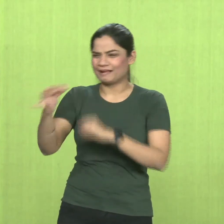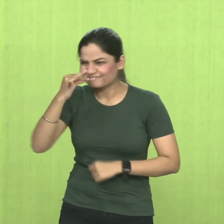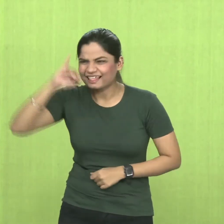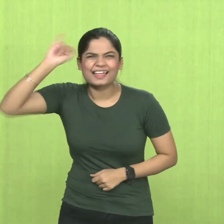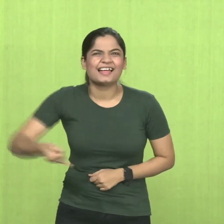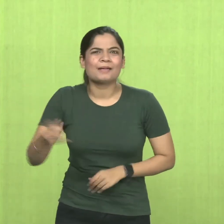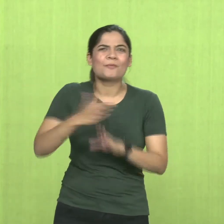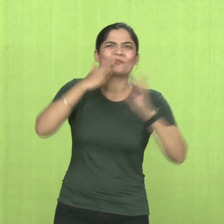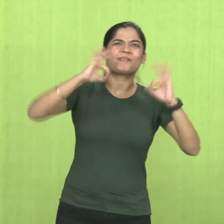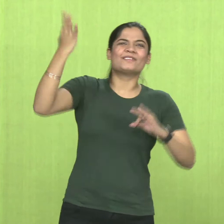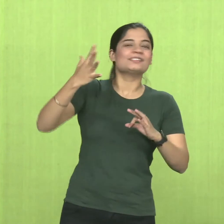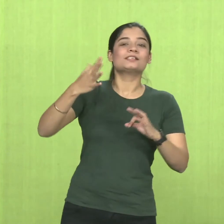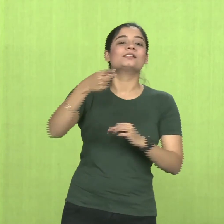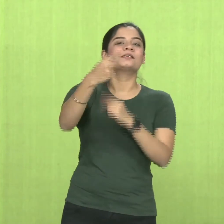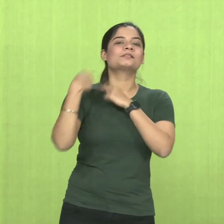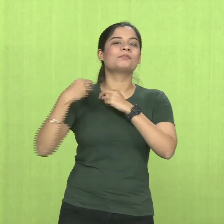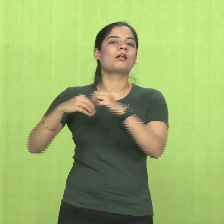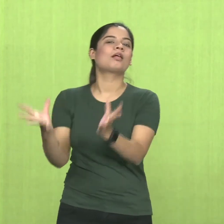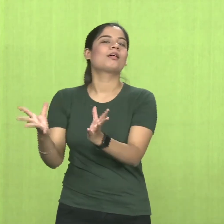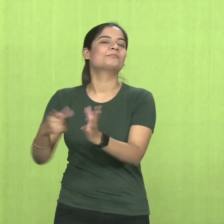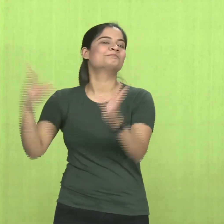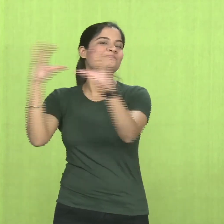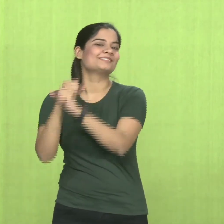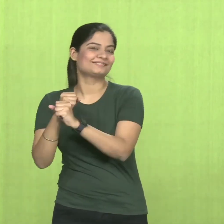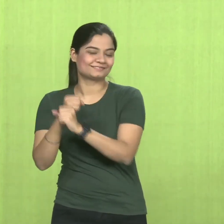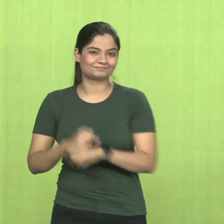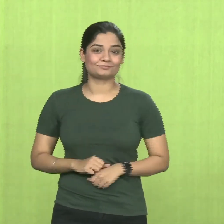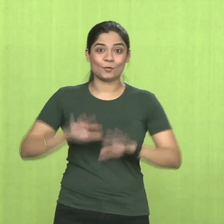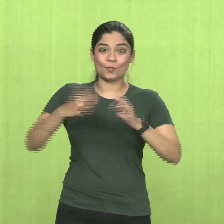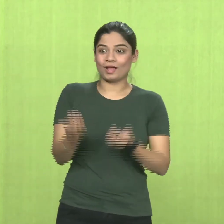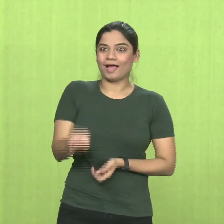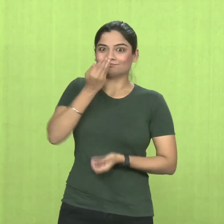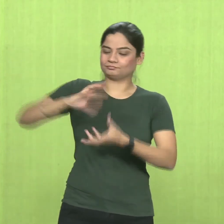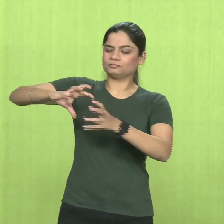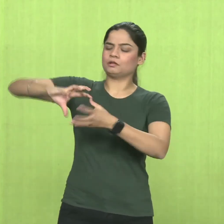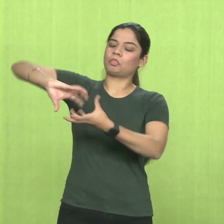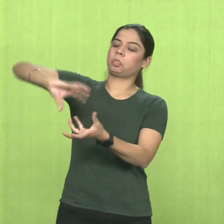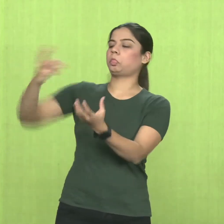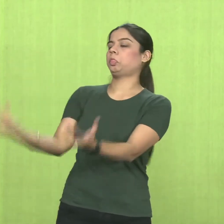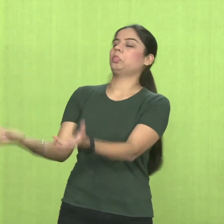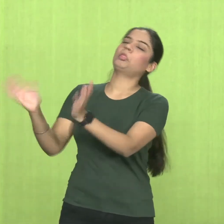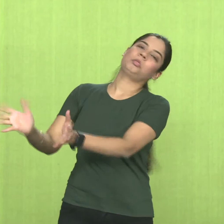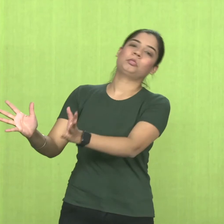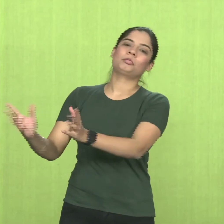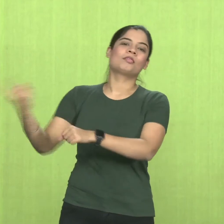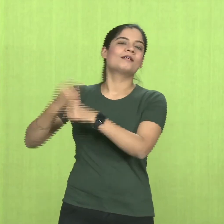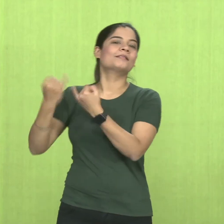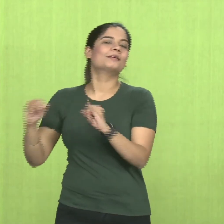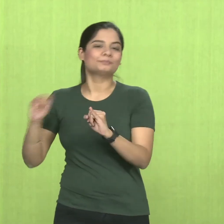soggy and they don't remain as fresh and tasty as they are. Similarly for namkeen also, it becomes soggy